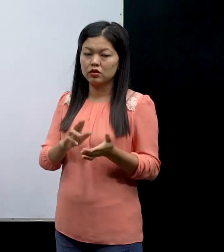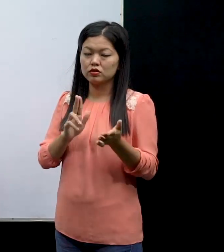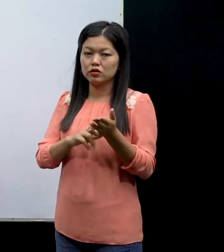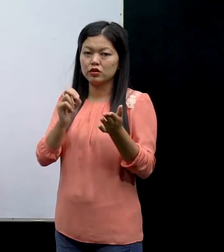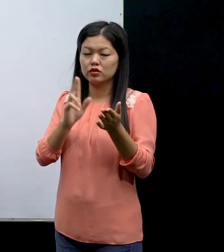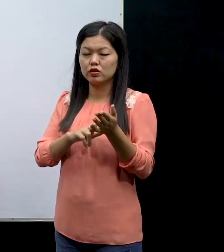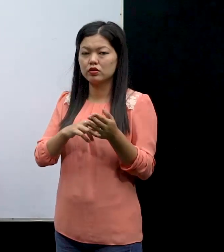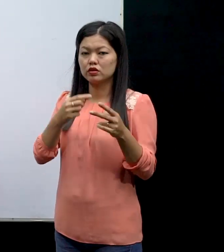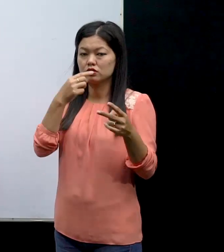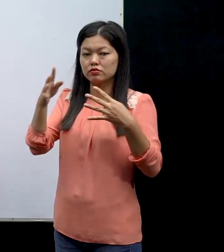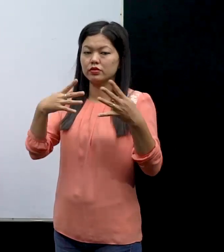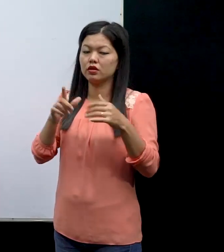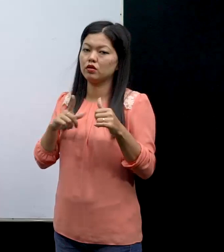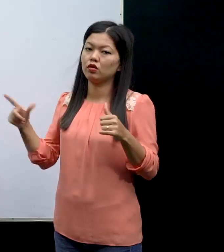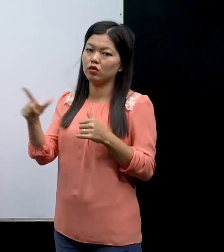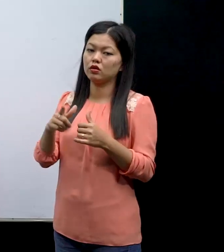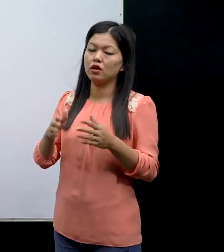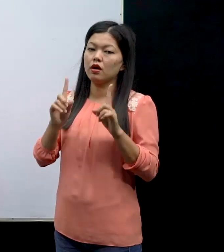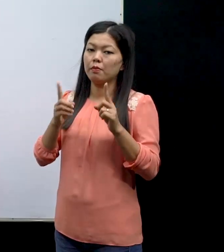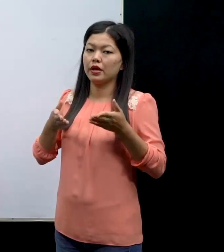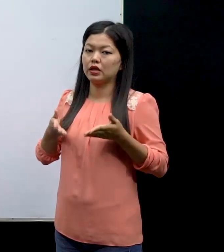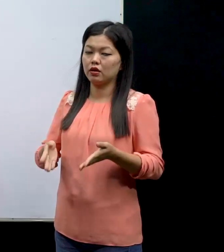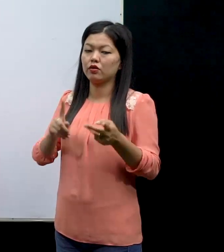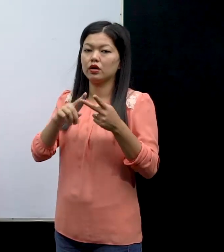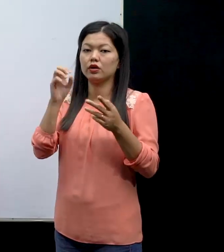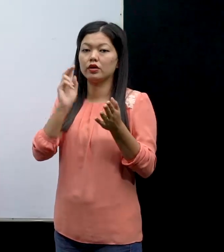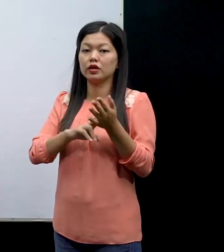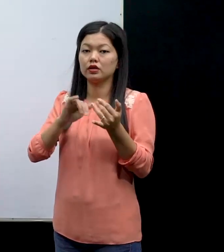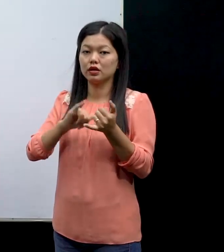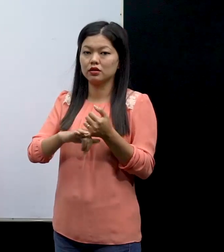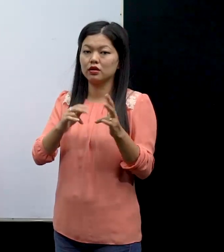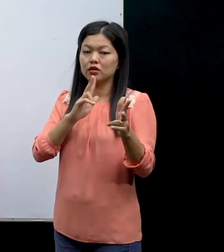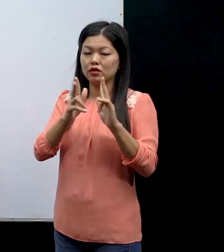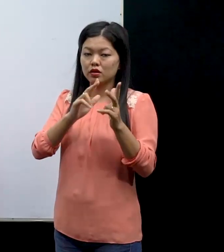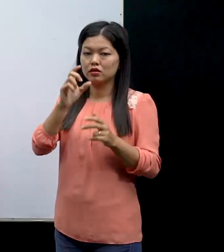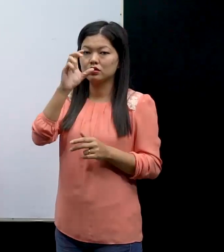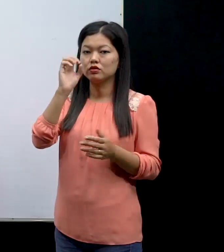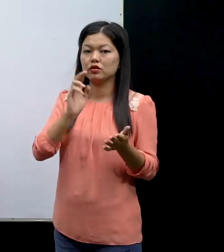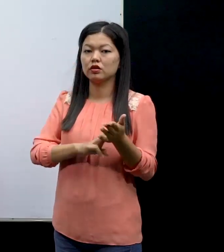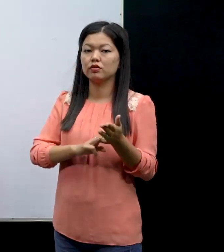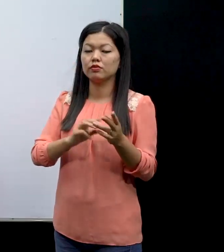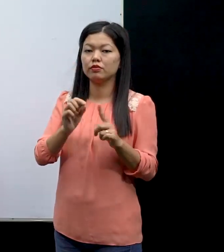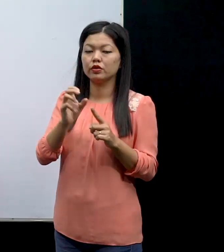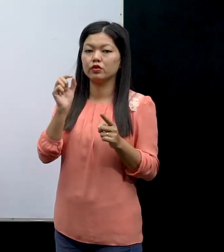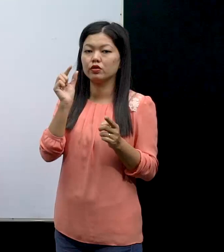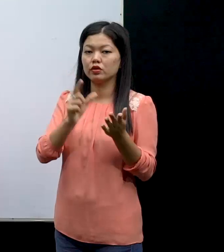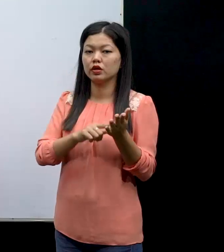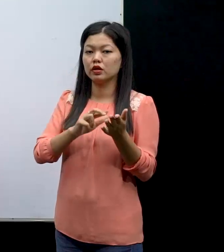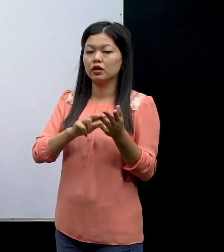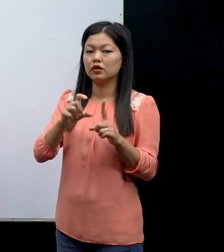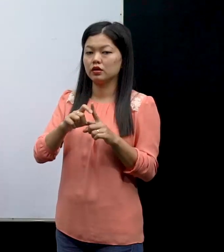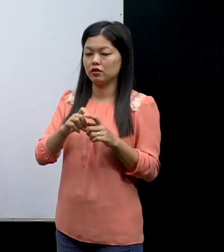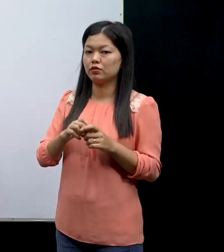non-metal, right? But now here in ions we are talking about a compound, okay, that constitute a metal